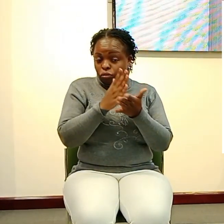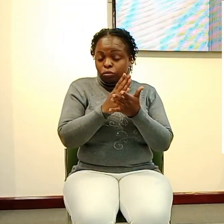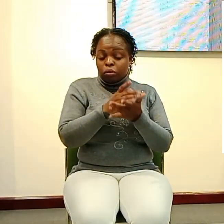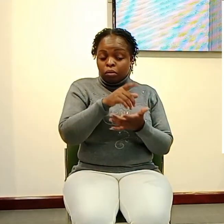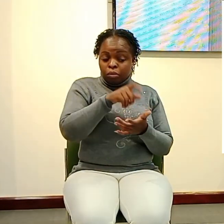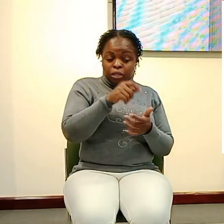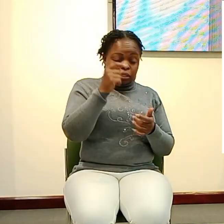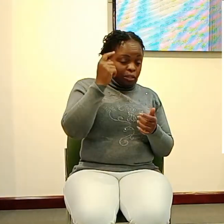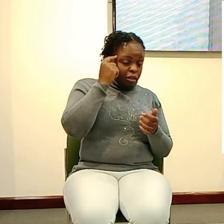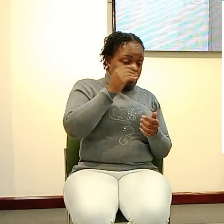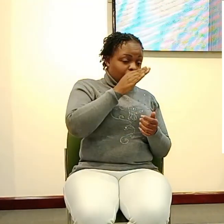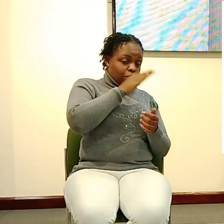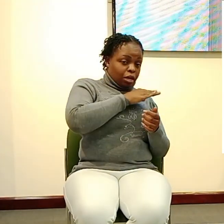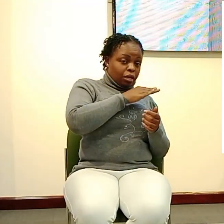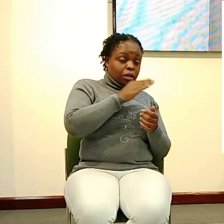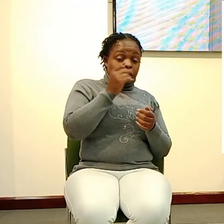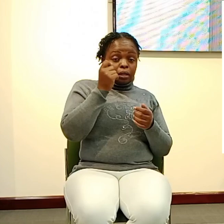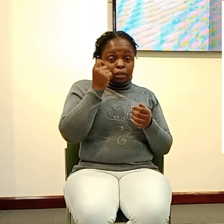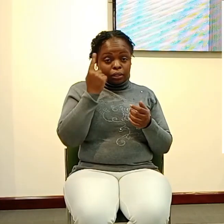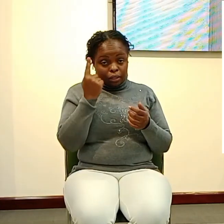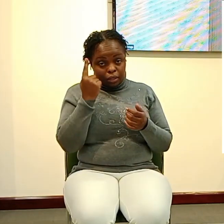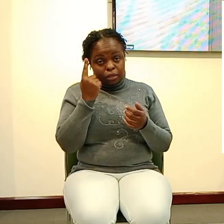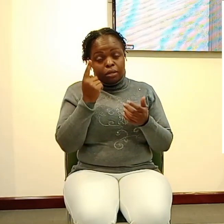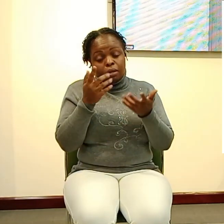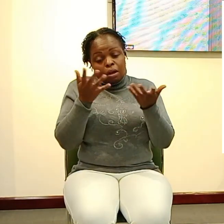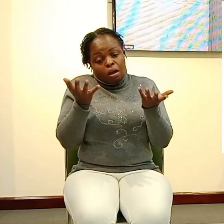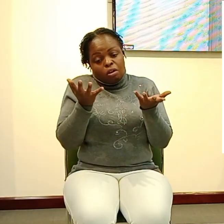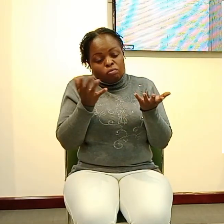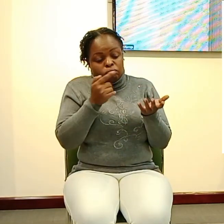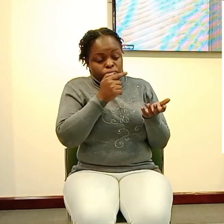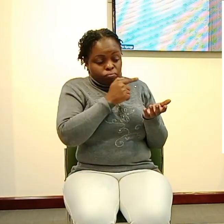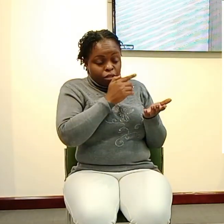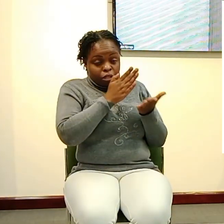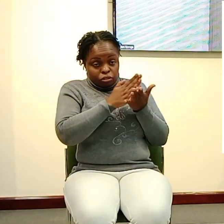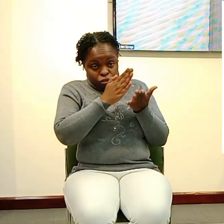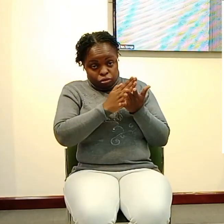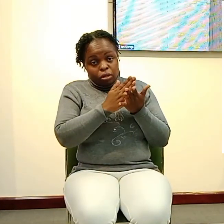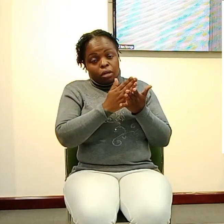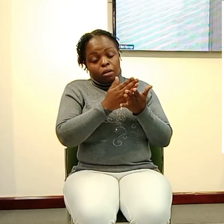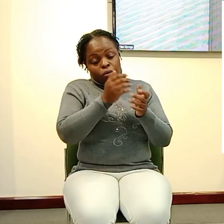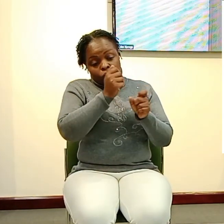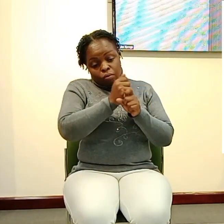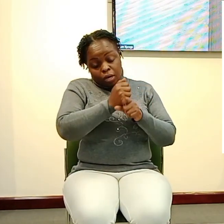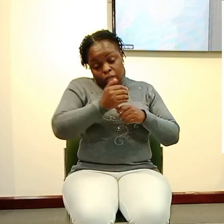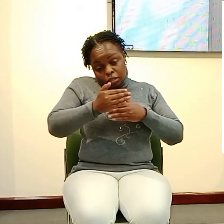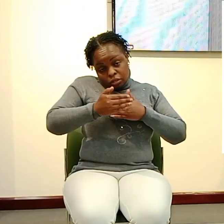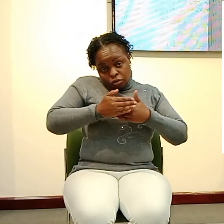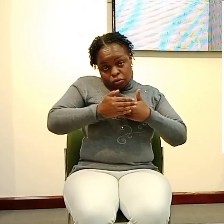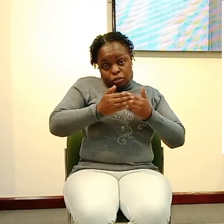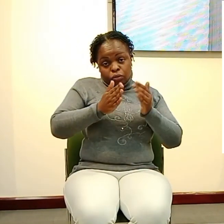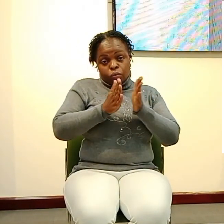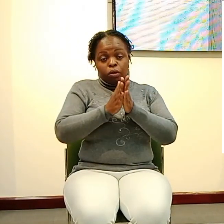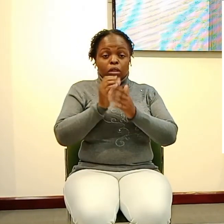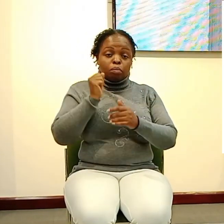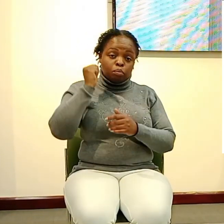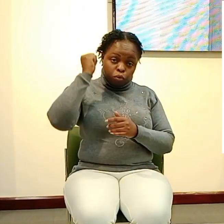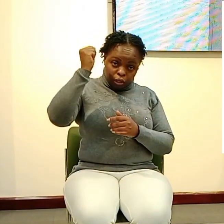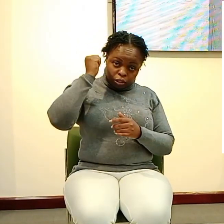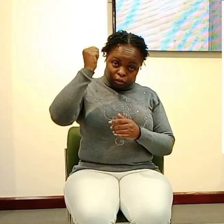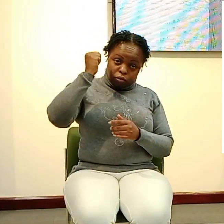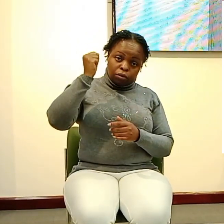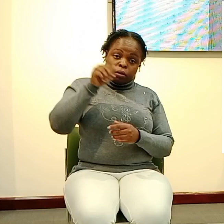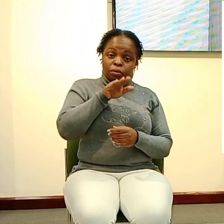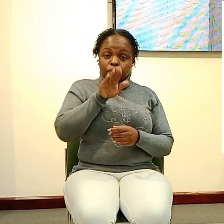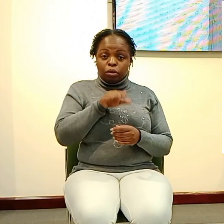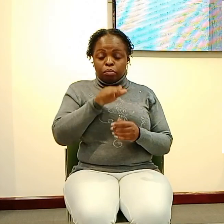back to understand how they ensured they worked closely with political